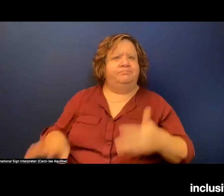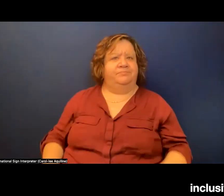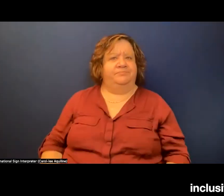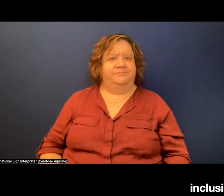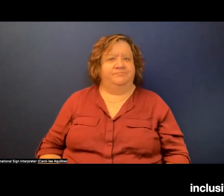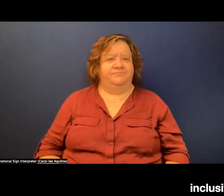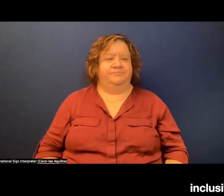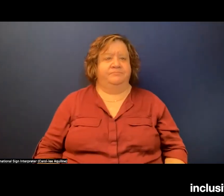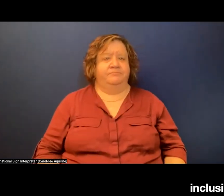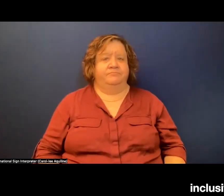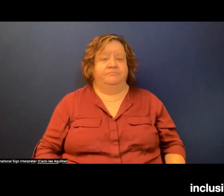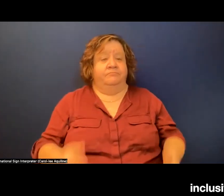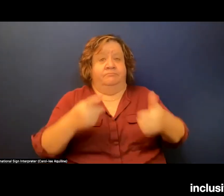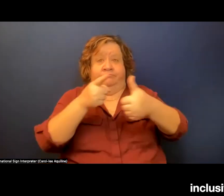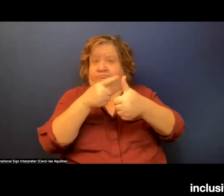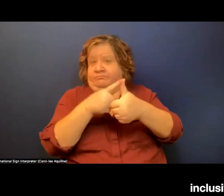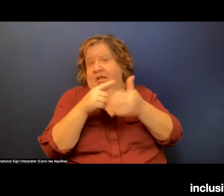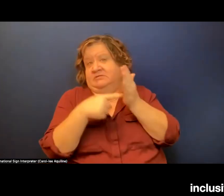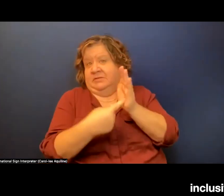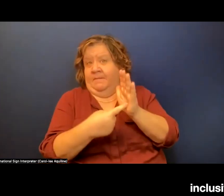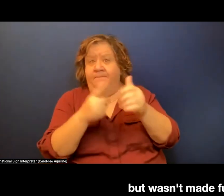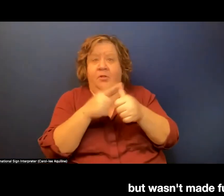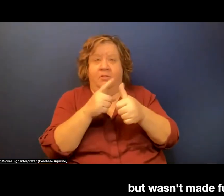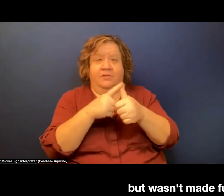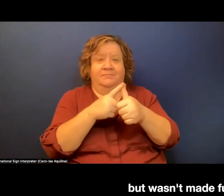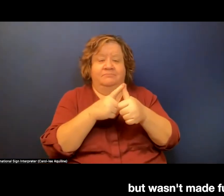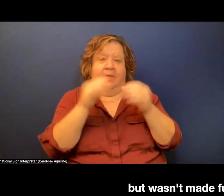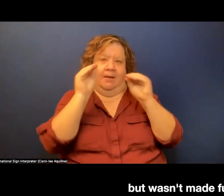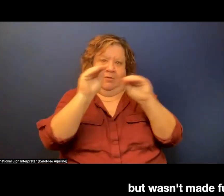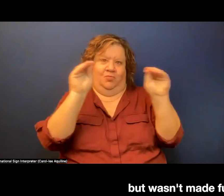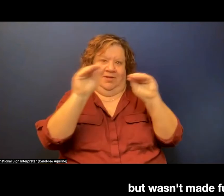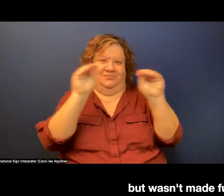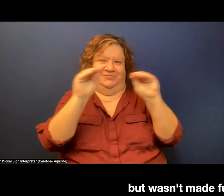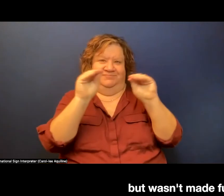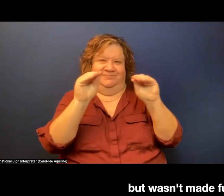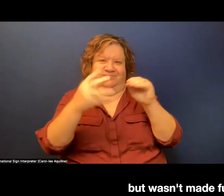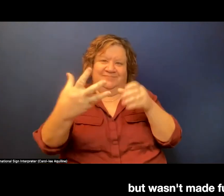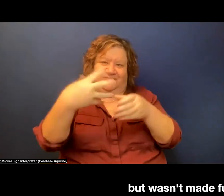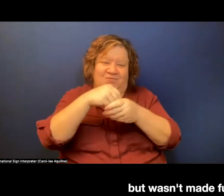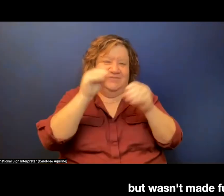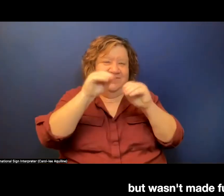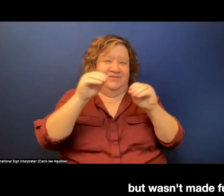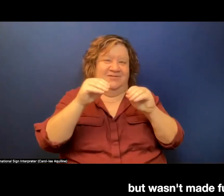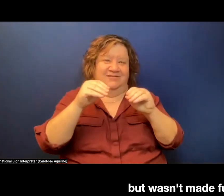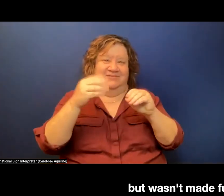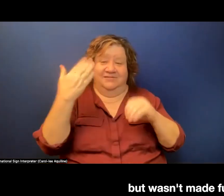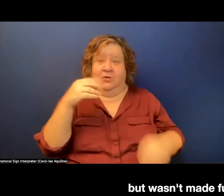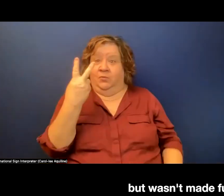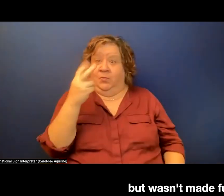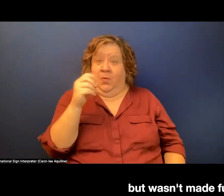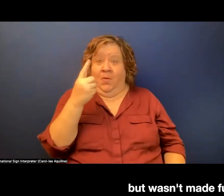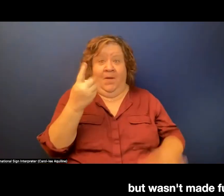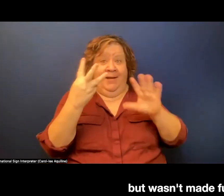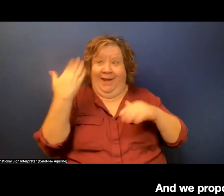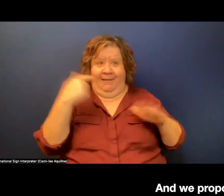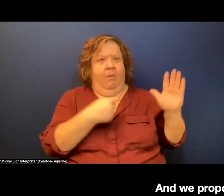inclusive education, which was part of the 2018 commitment but wasn't met fully, inclusive